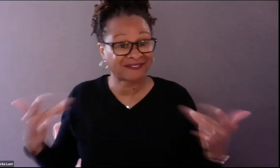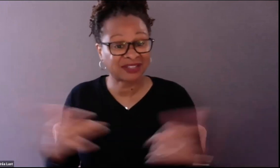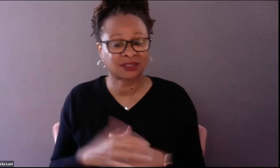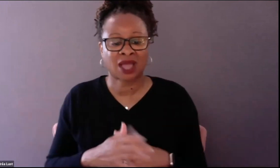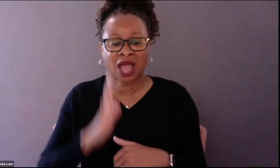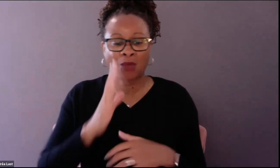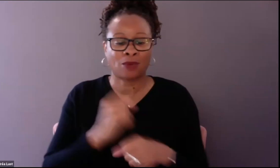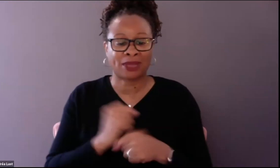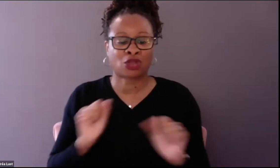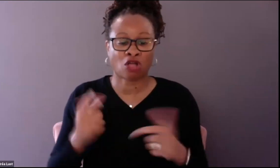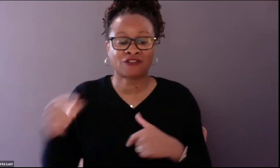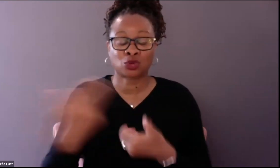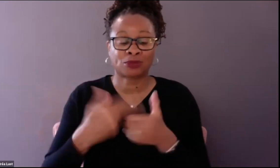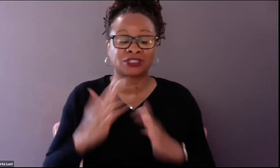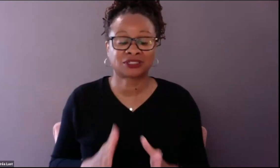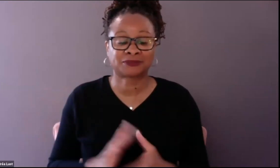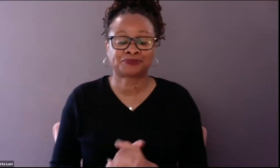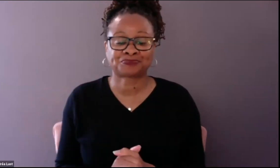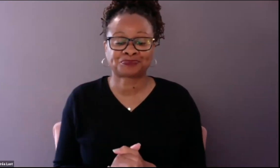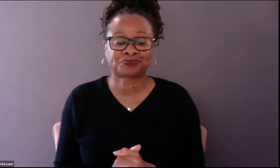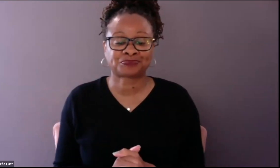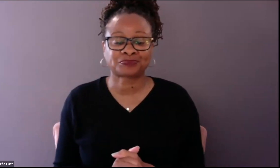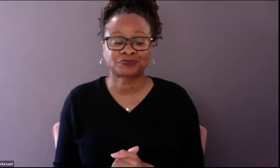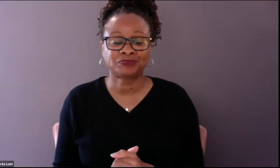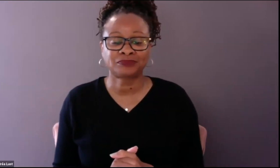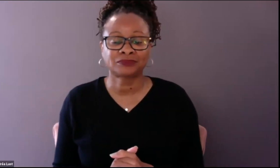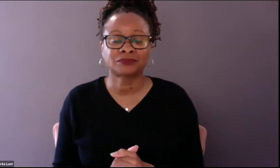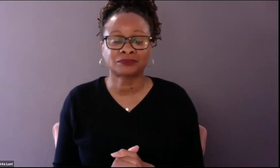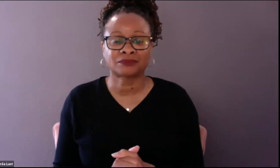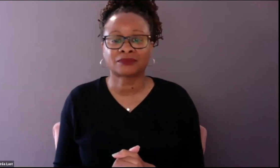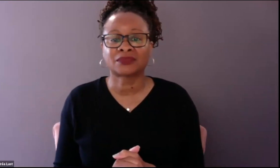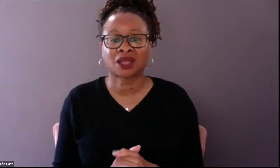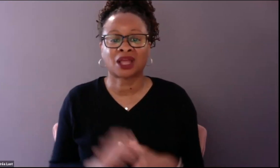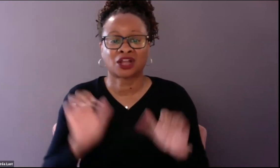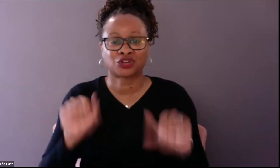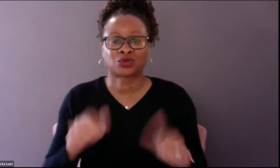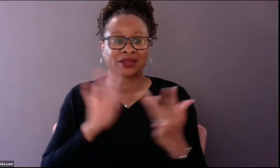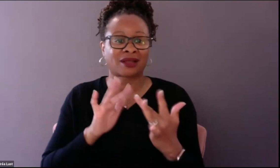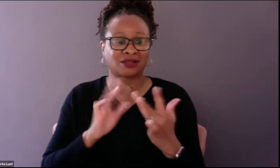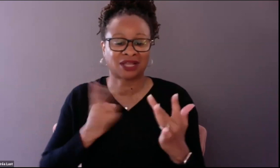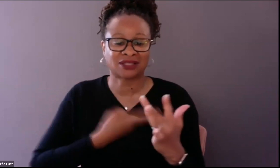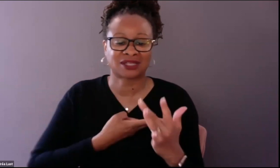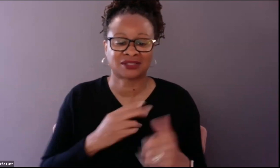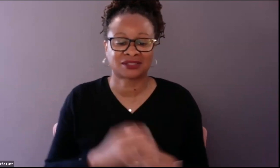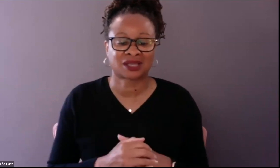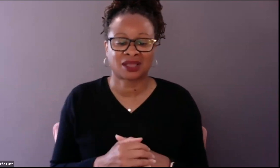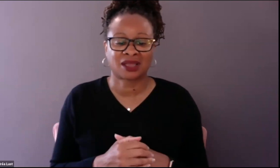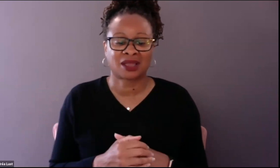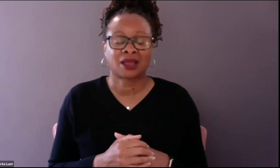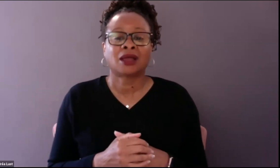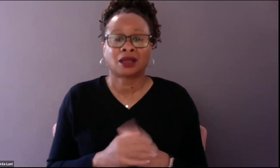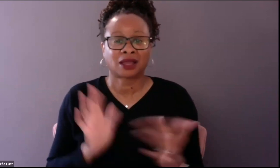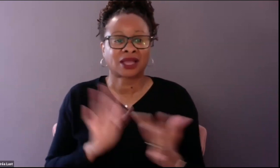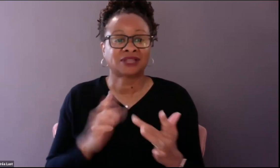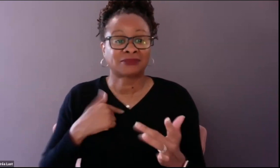all of you participants as soon as we are ready. You can contact us, contact me to begin